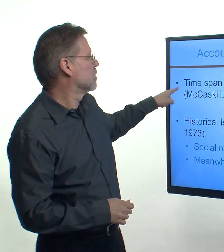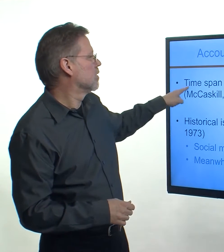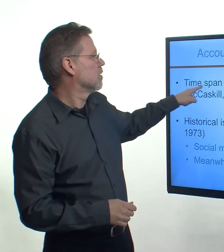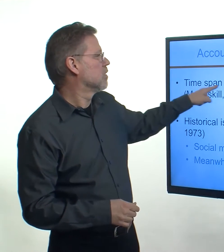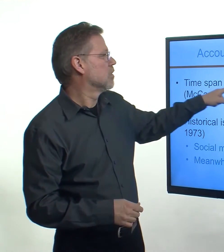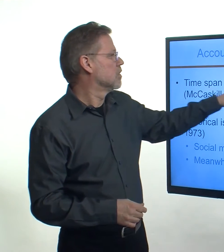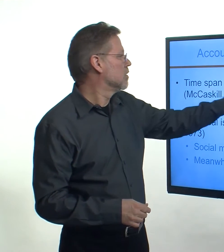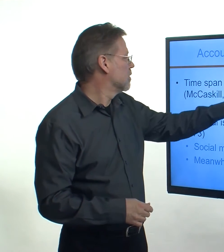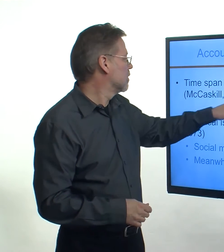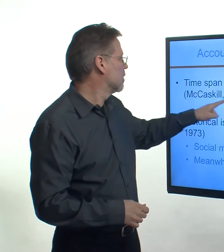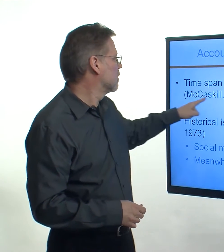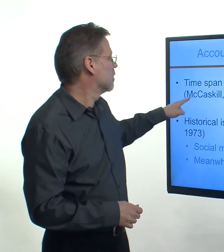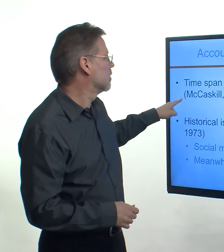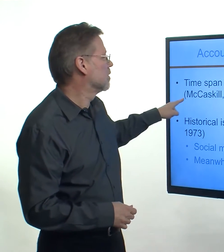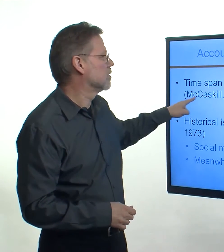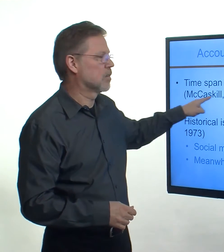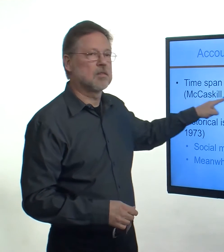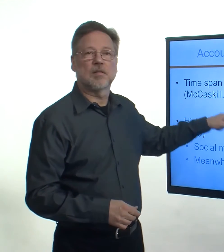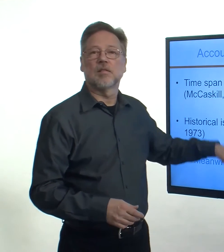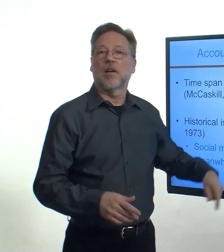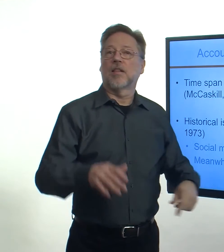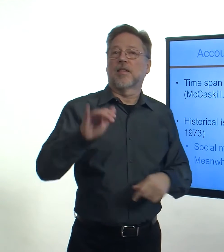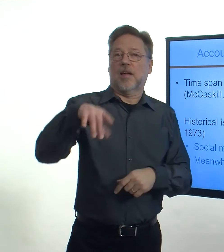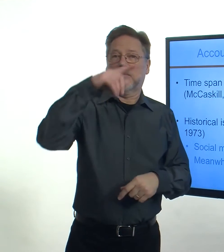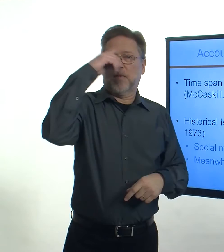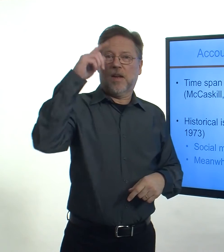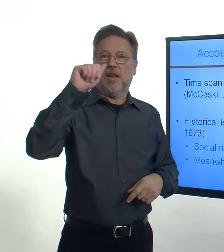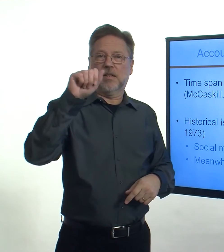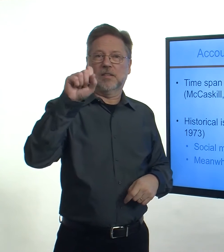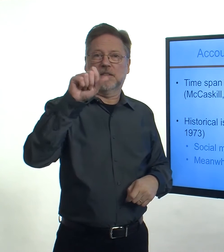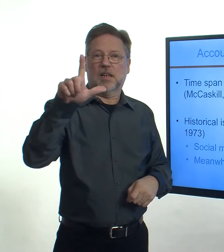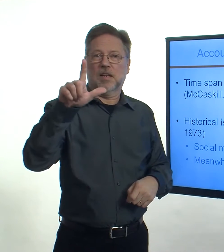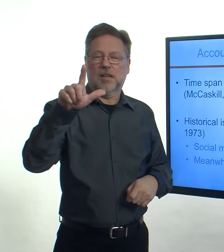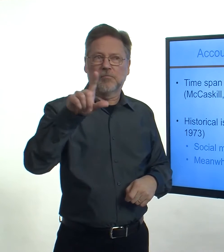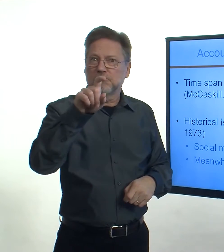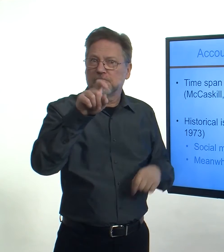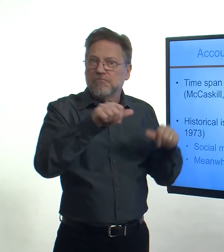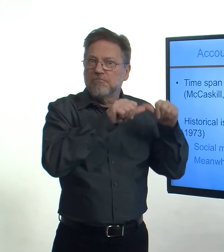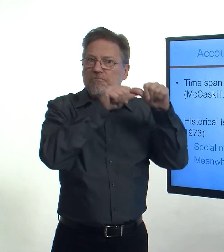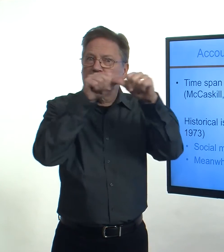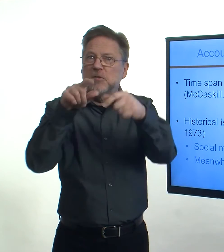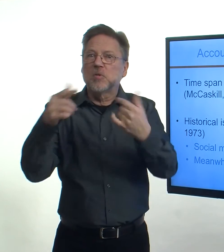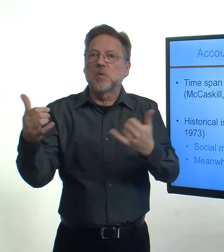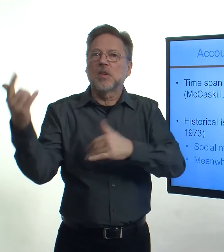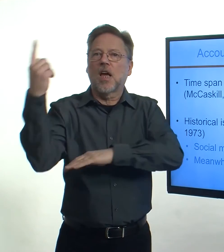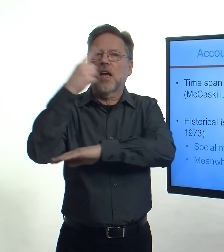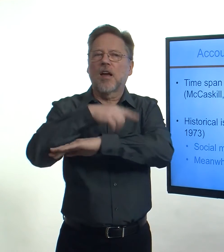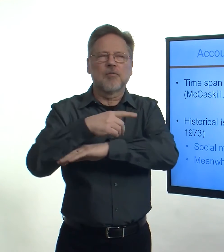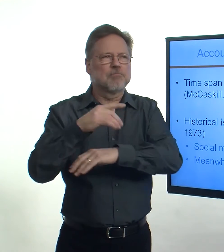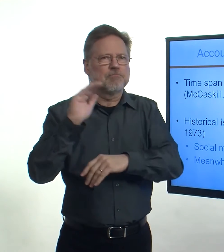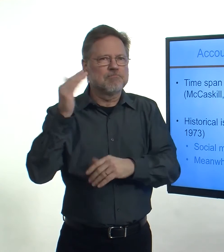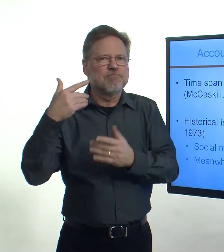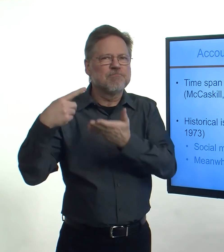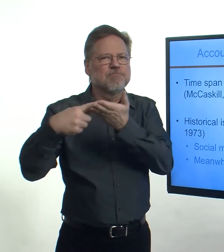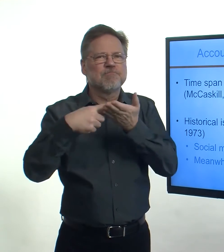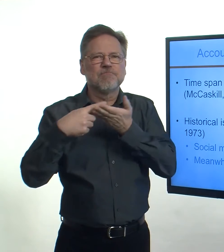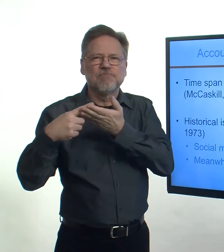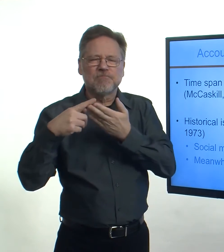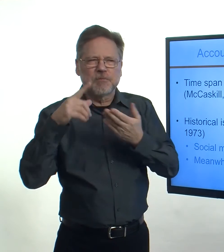The time span of Black ASL dialects parallels the history of isolation. Whether Black ASL is still in use today